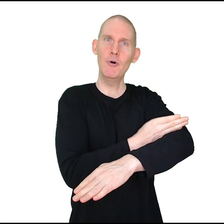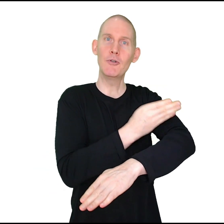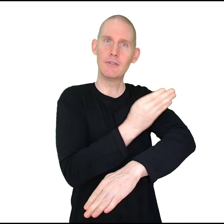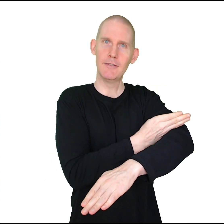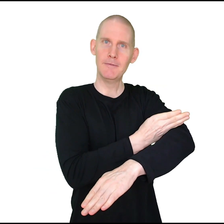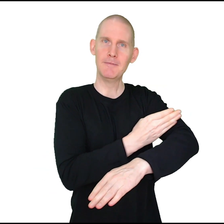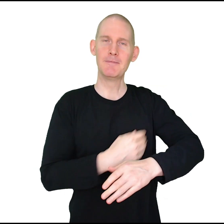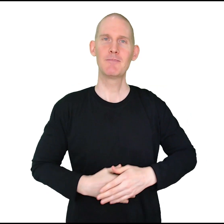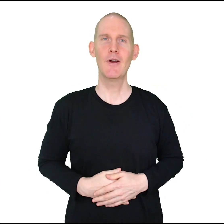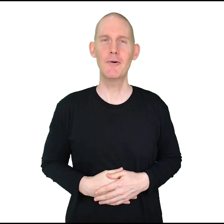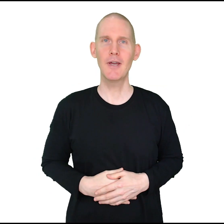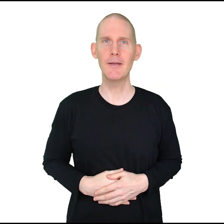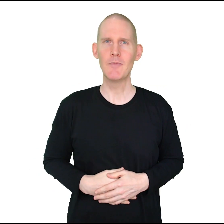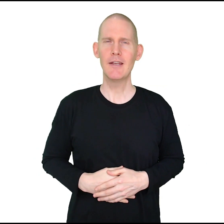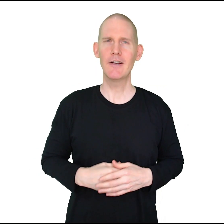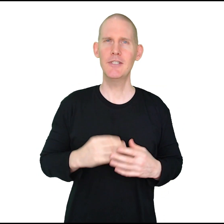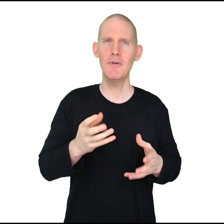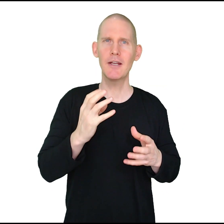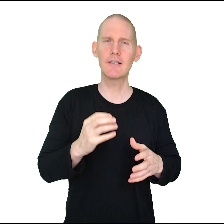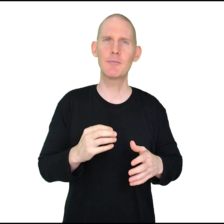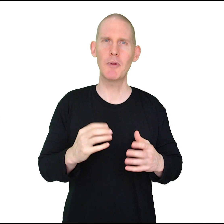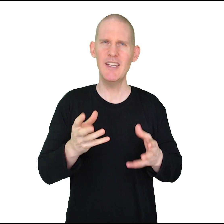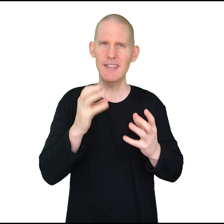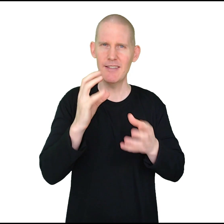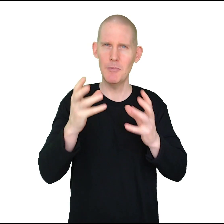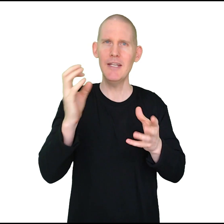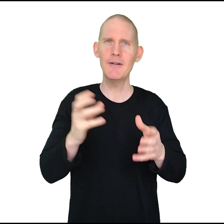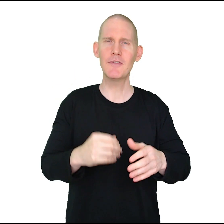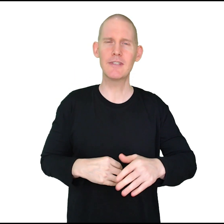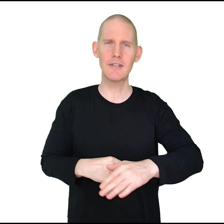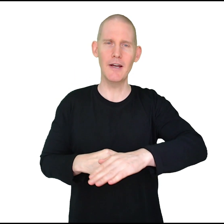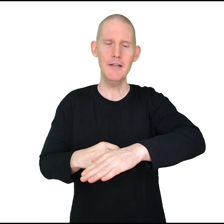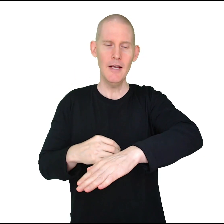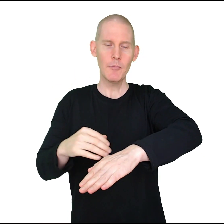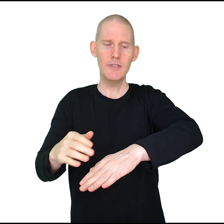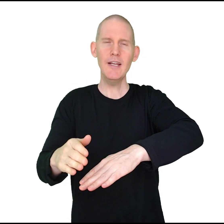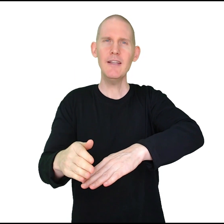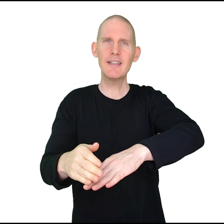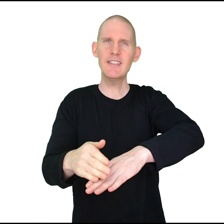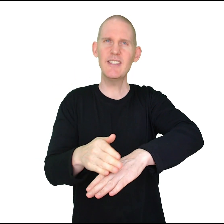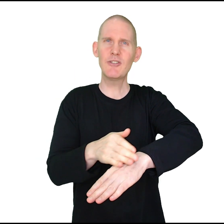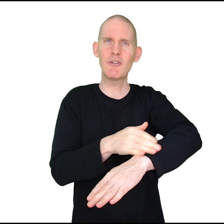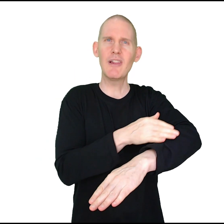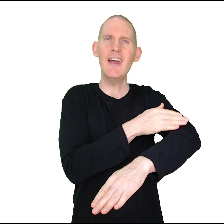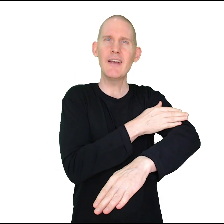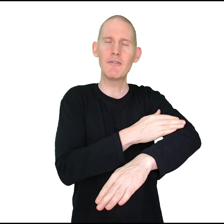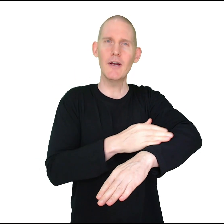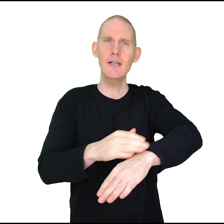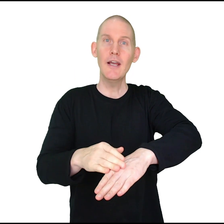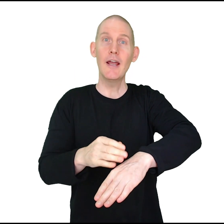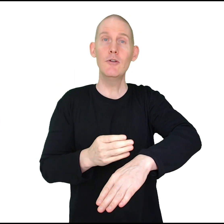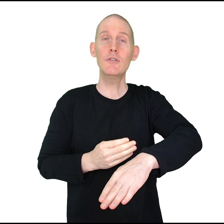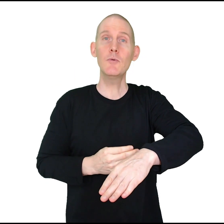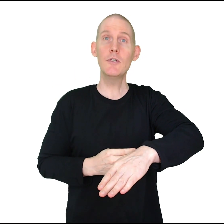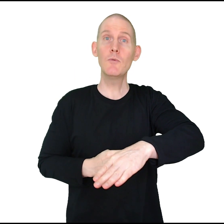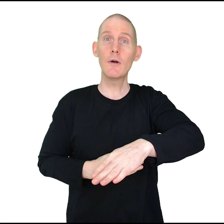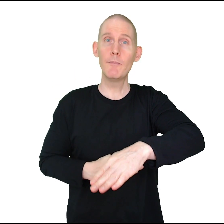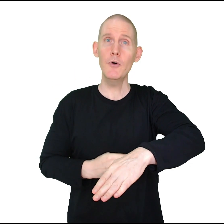Boots. Okay, now see if I can explain the meaning of this sign. Pretend like this is your leg, right? And usually when you wear boots,